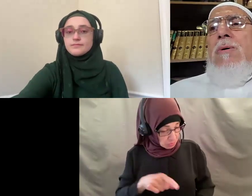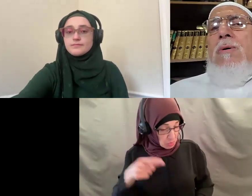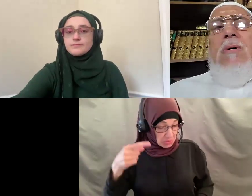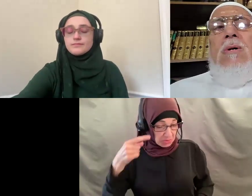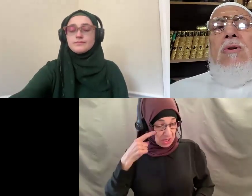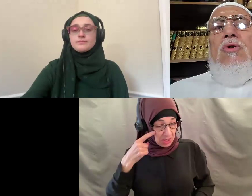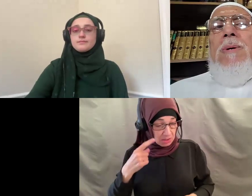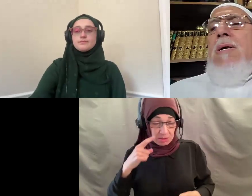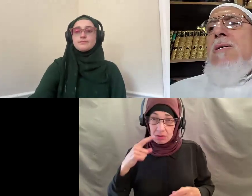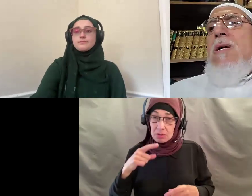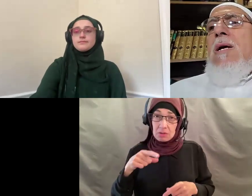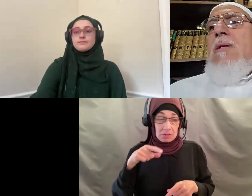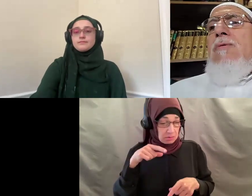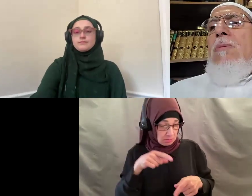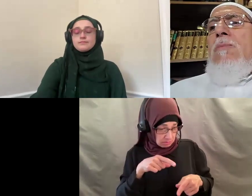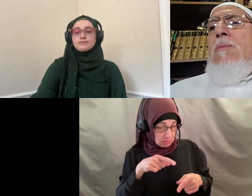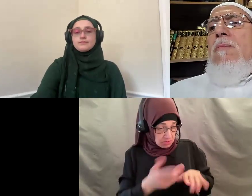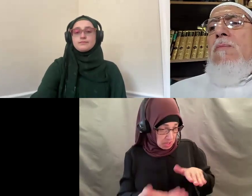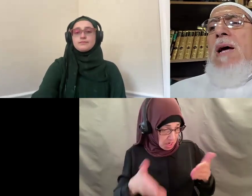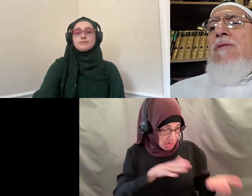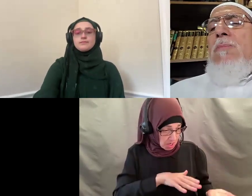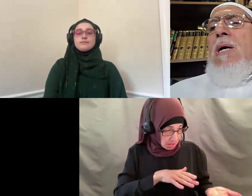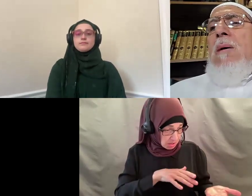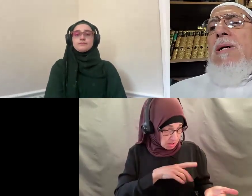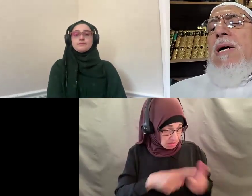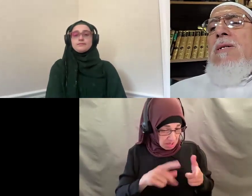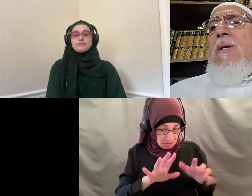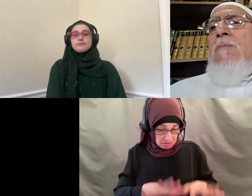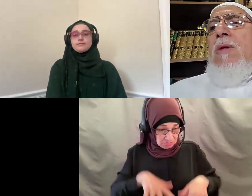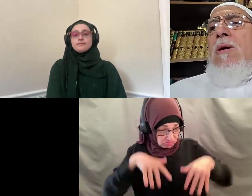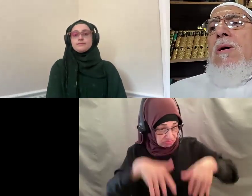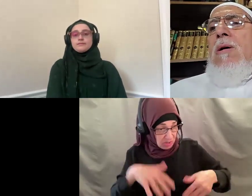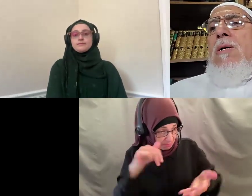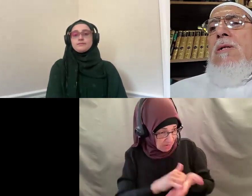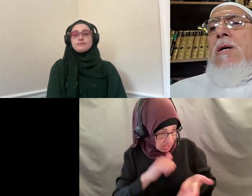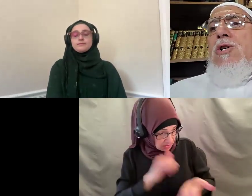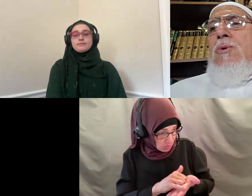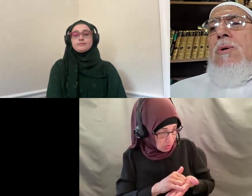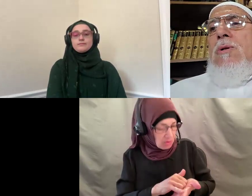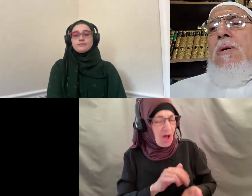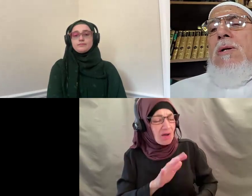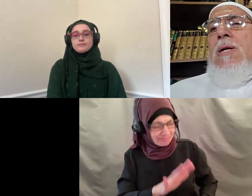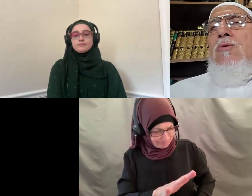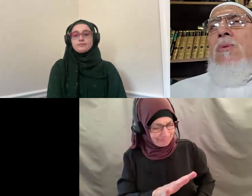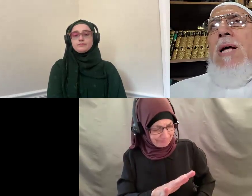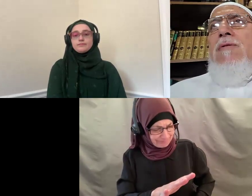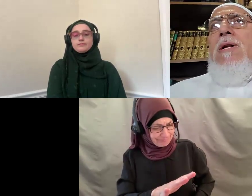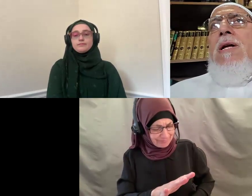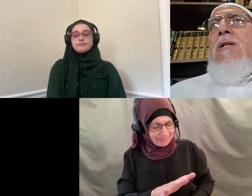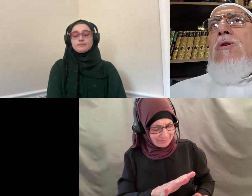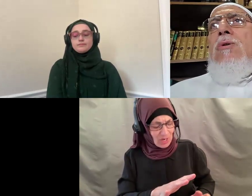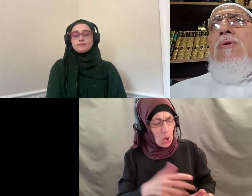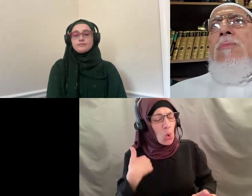for you to be resurrected from after becoming dust, rest assured that we